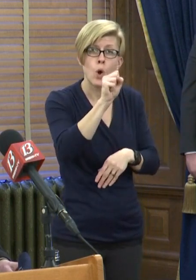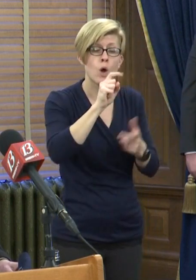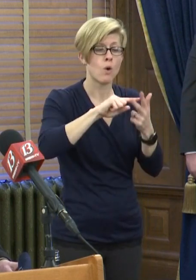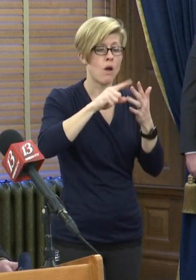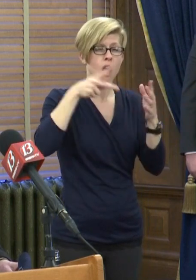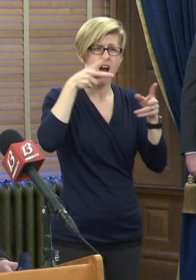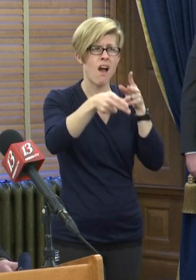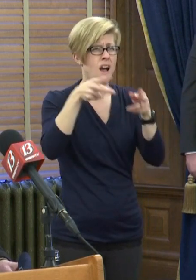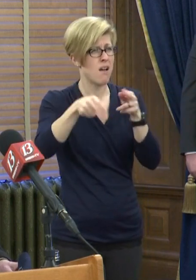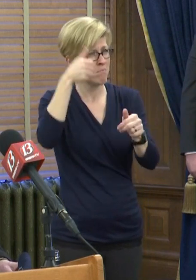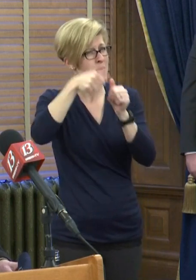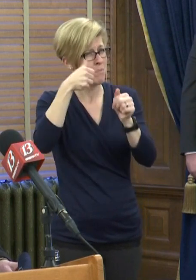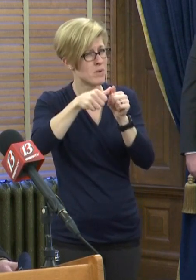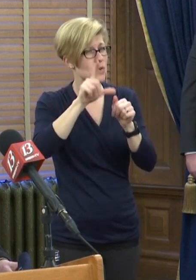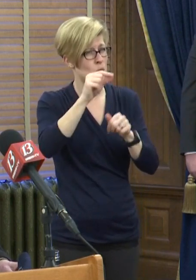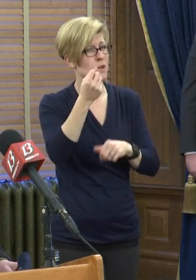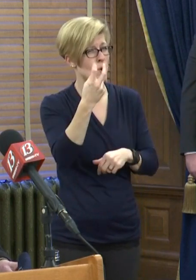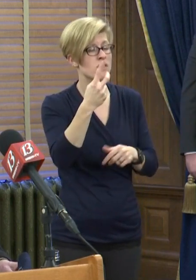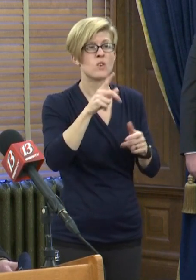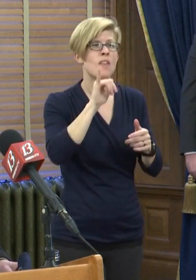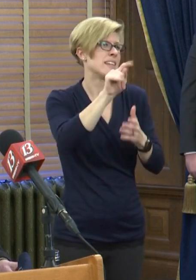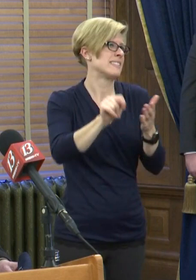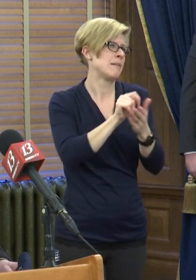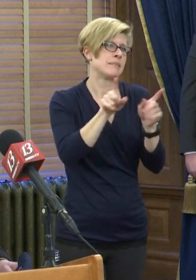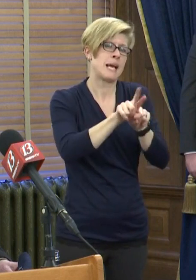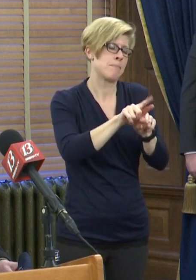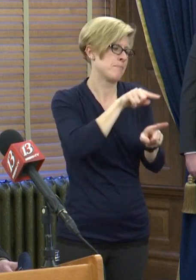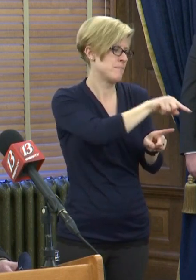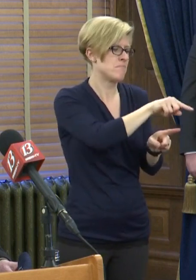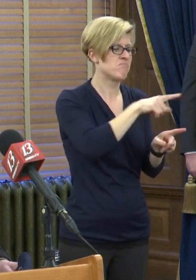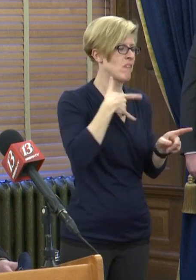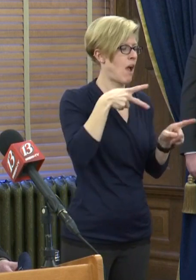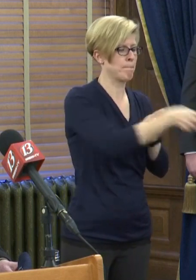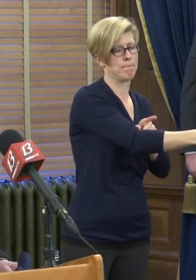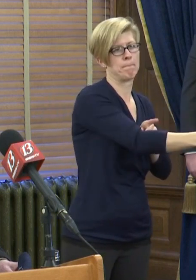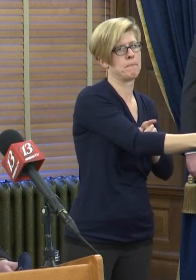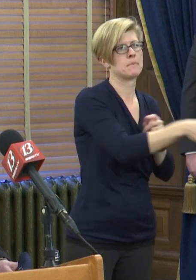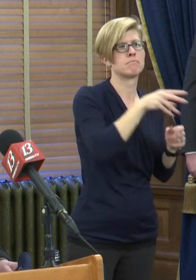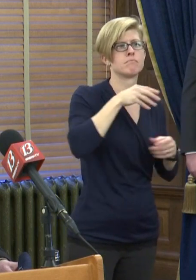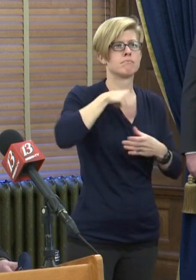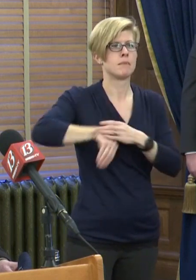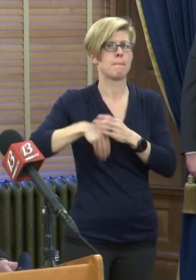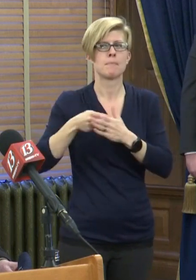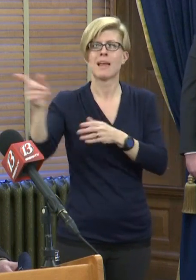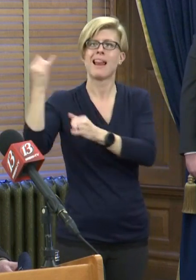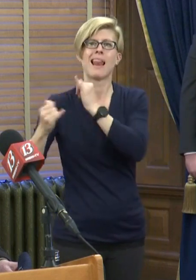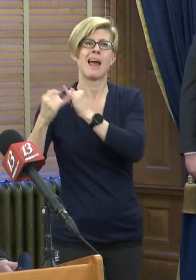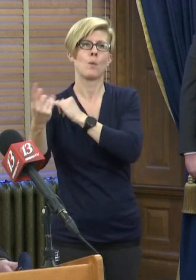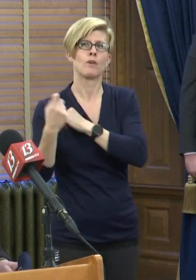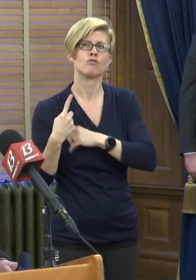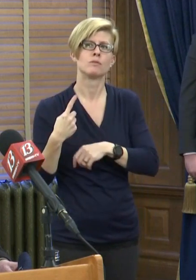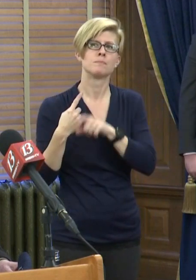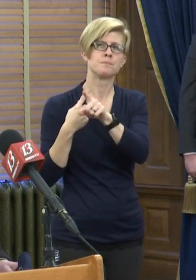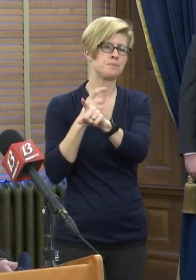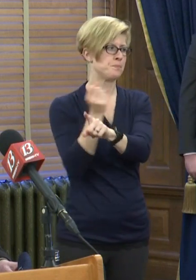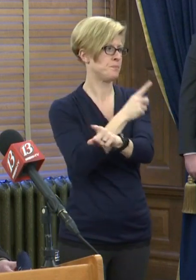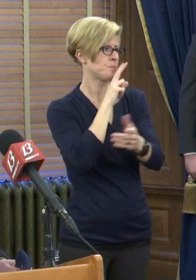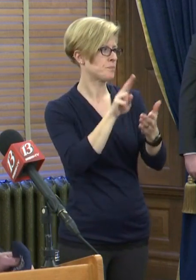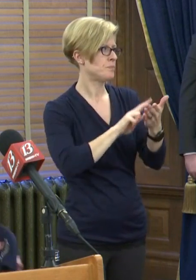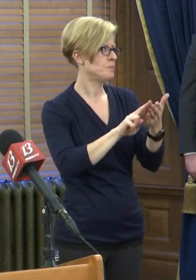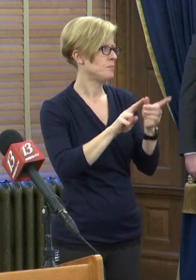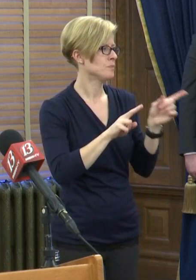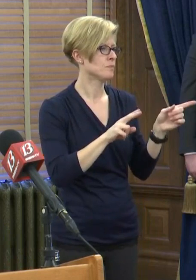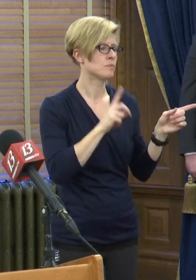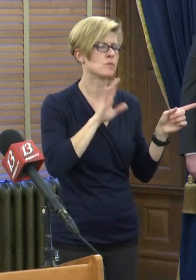modernization project at that point was just a victim of that desire. Last question? Secretary, as far as those